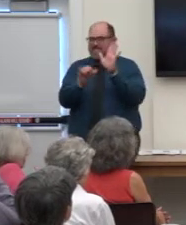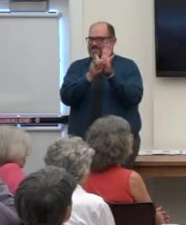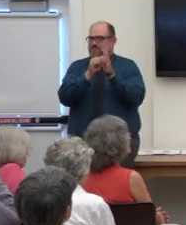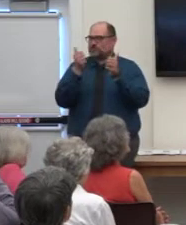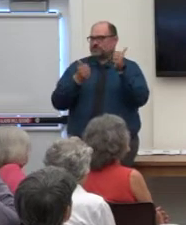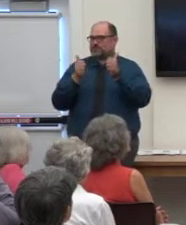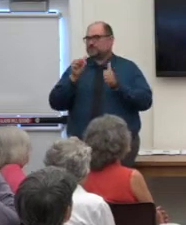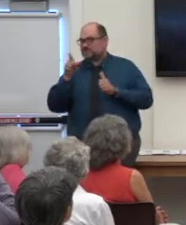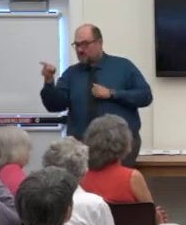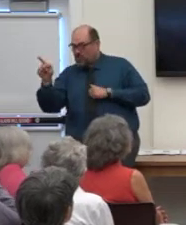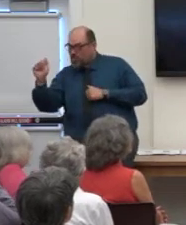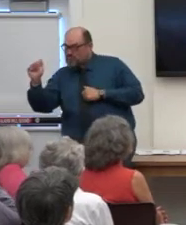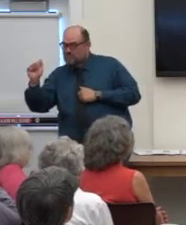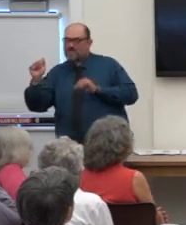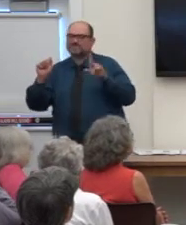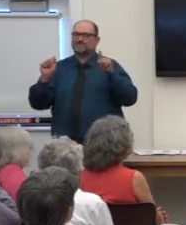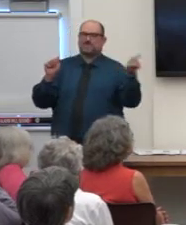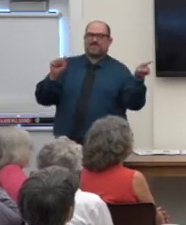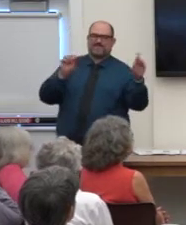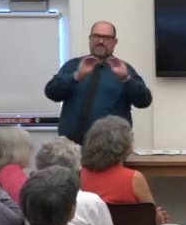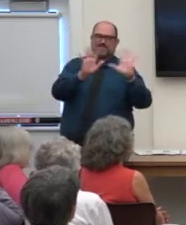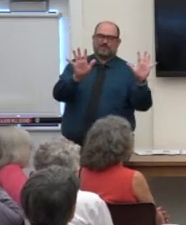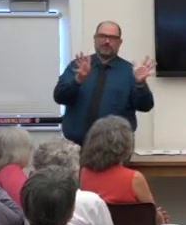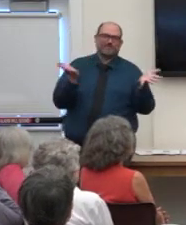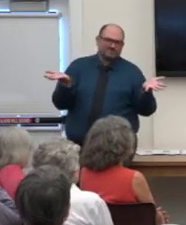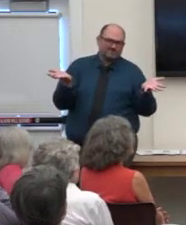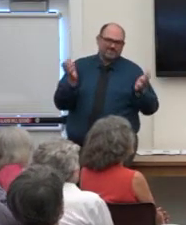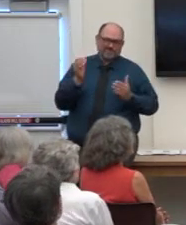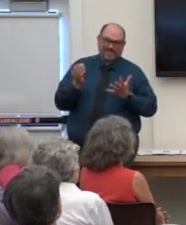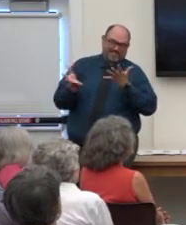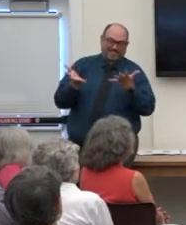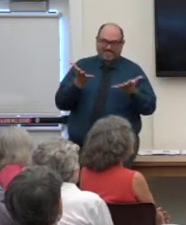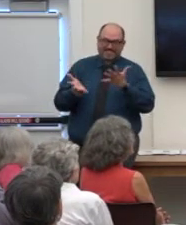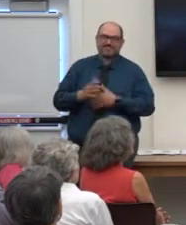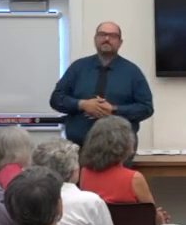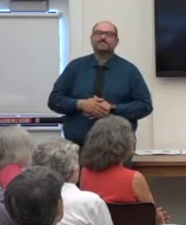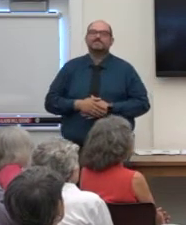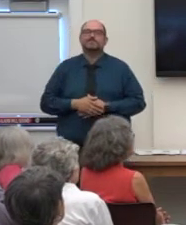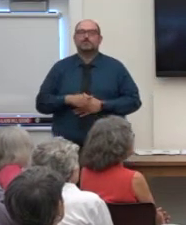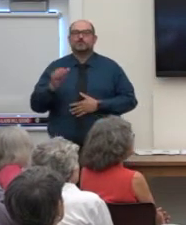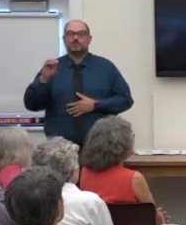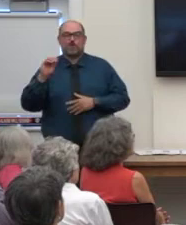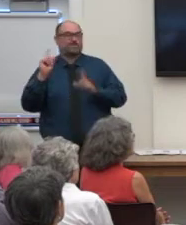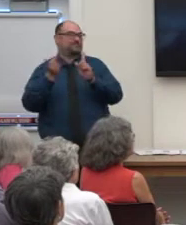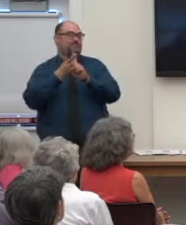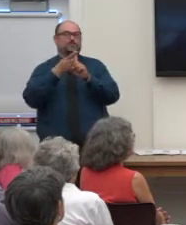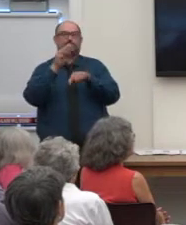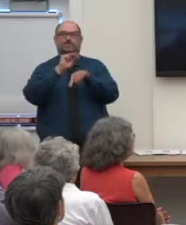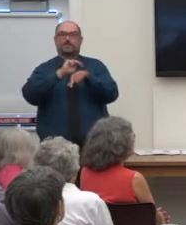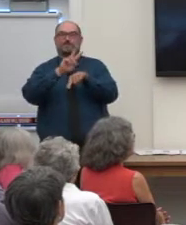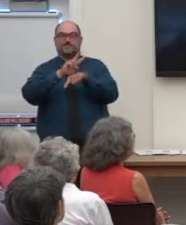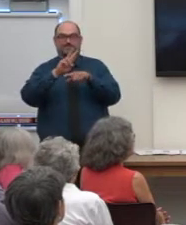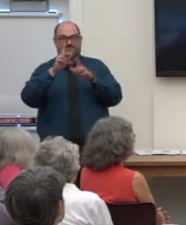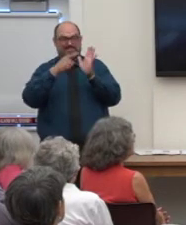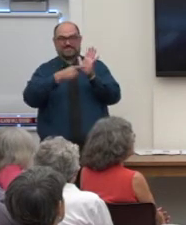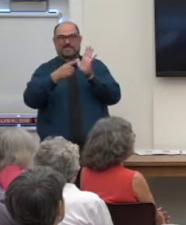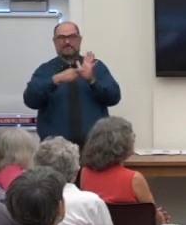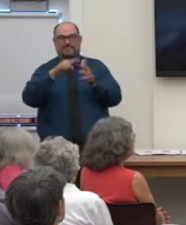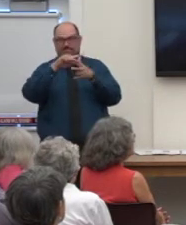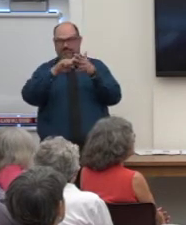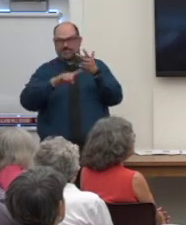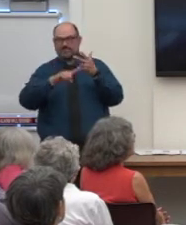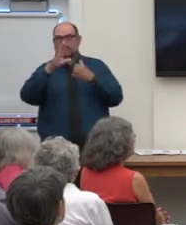on. So the first Martha's Vineyard Sign Language sample contained 11 handshakes. B